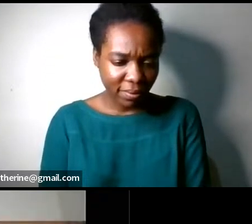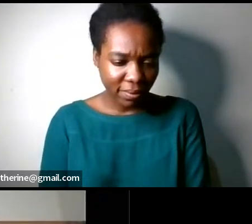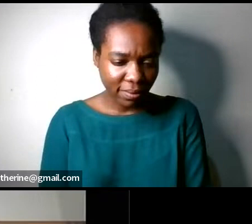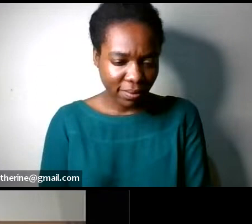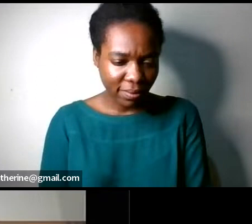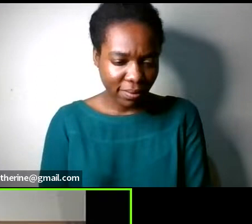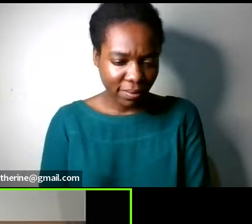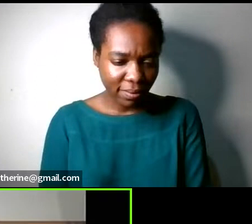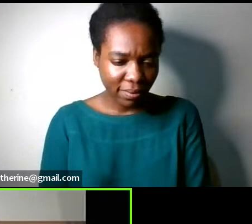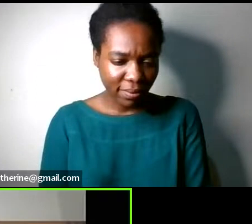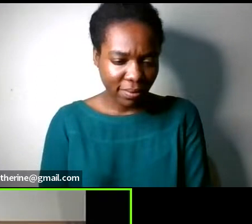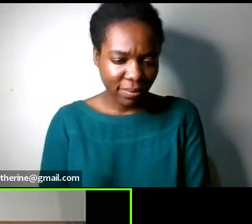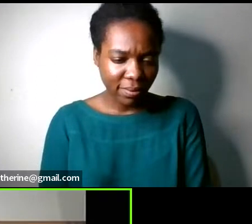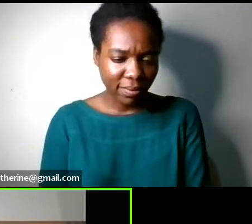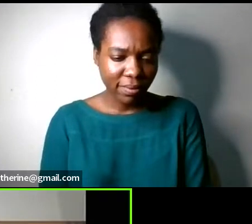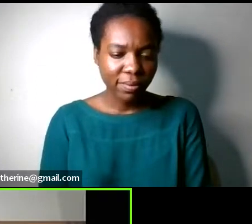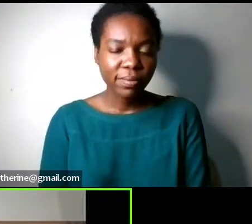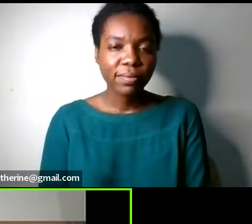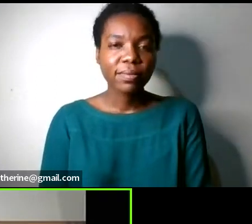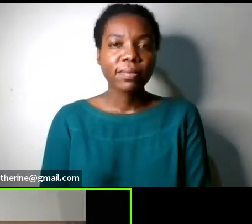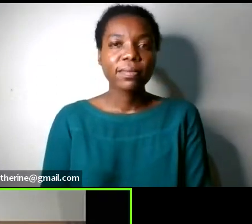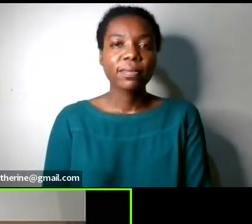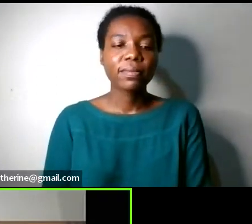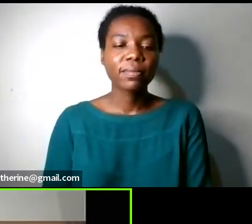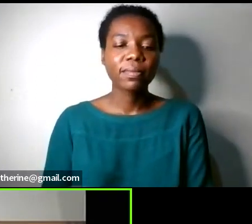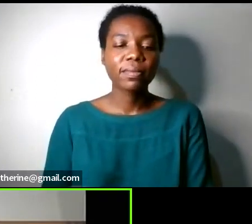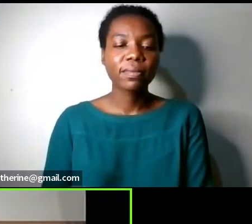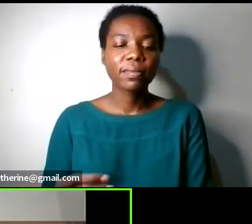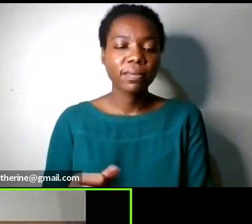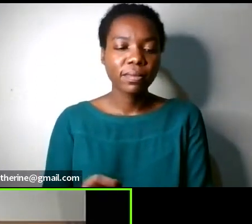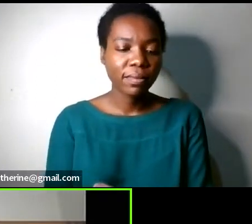Tom? I can see my colleague has posted.